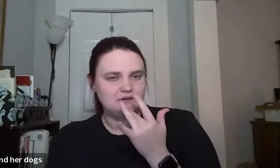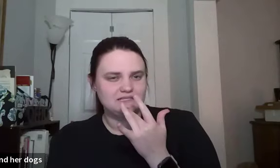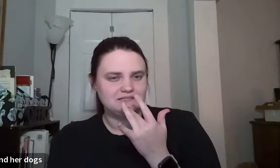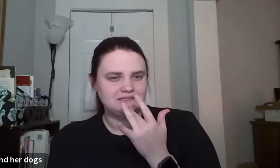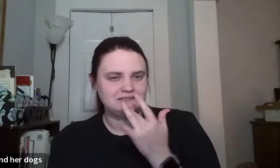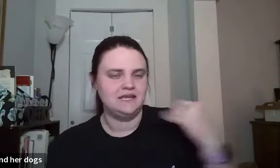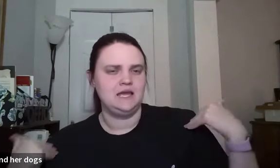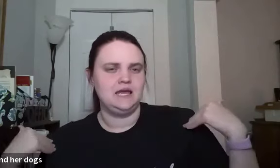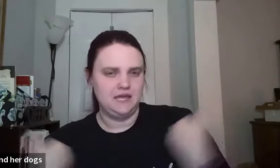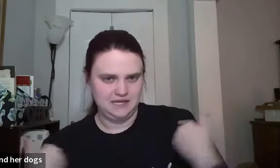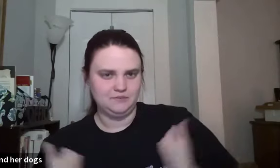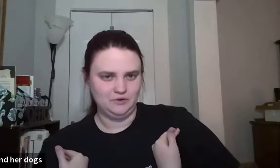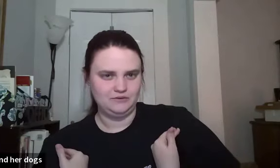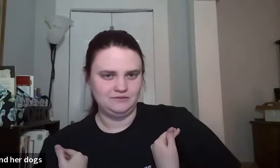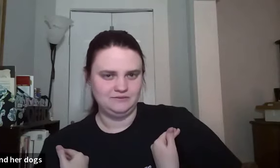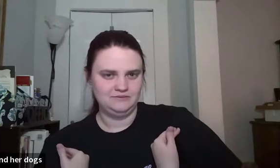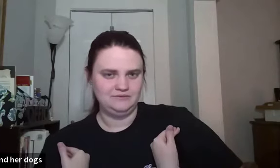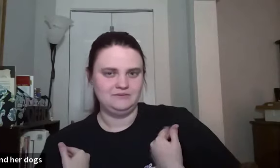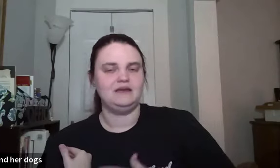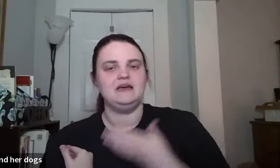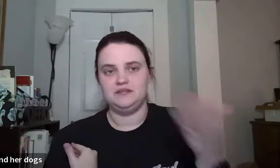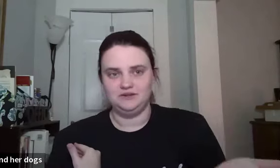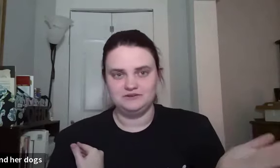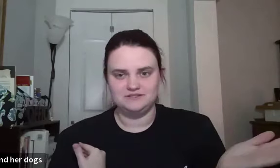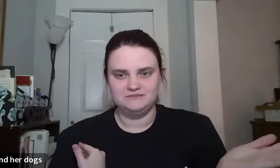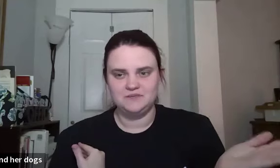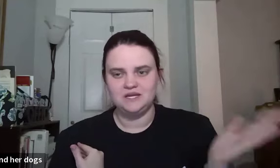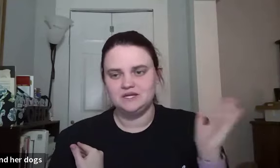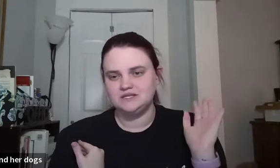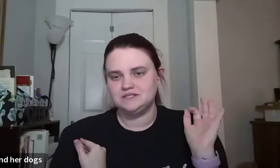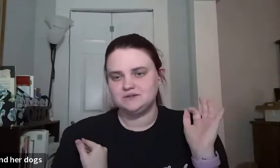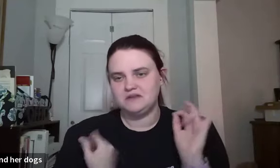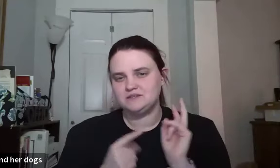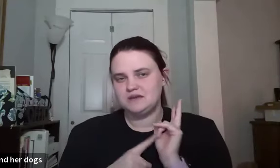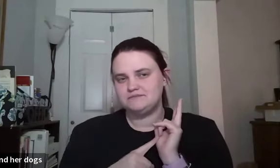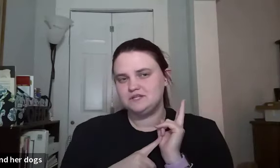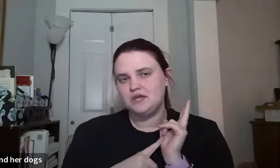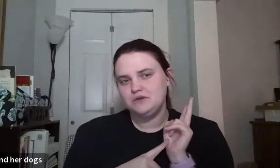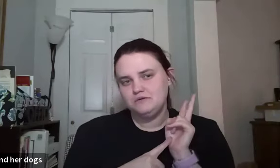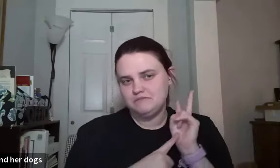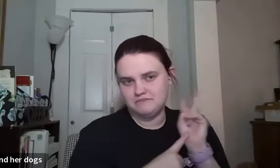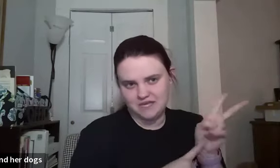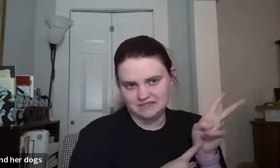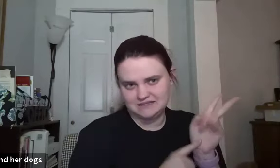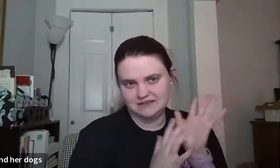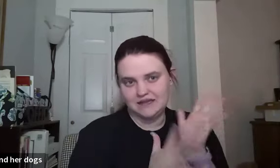favorite animal and then yours. So I think because we have 2 minutes